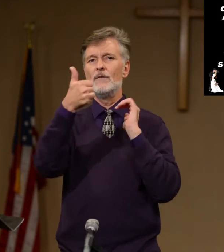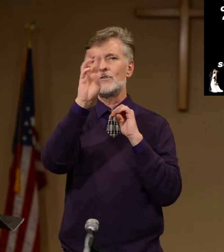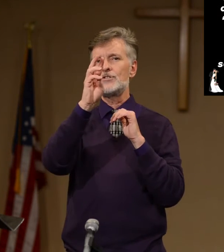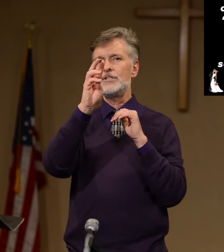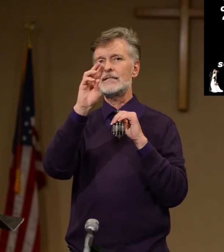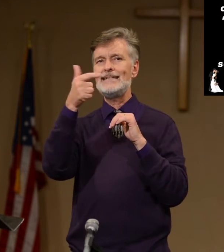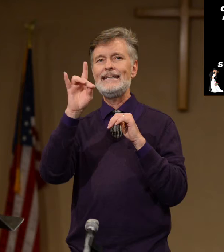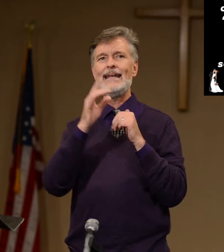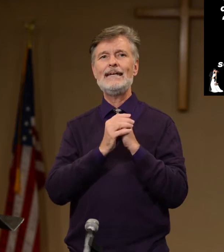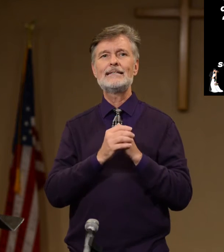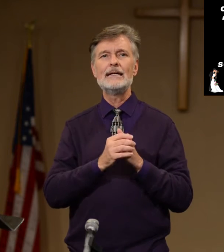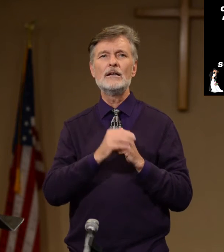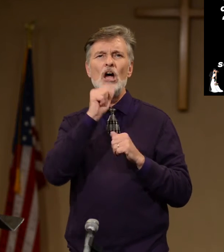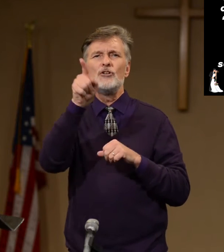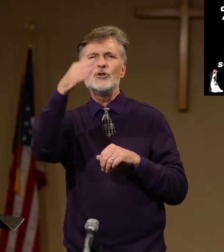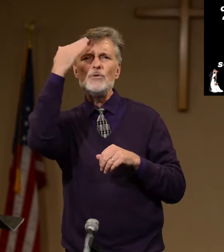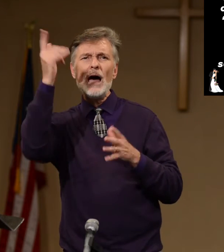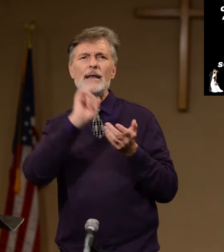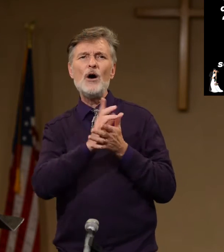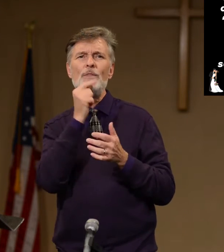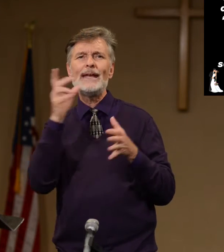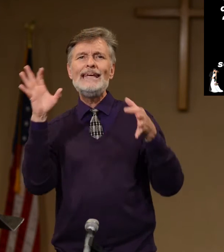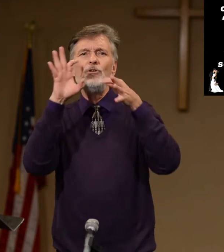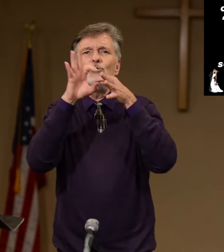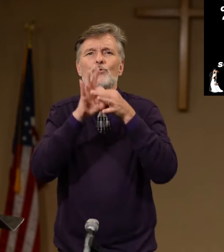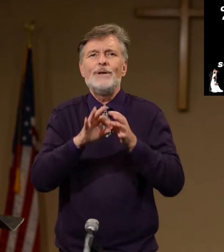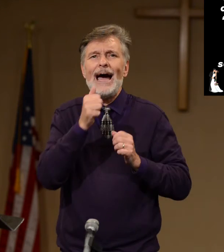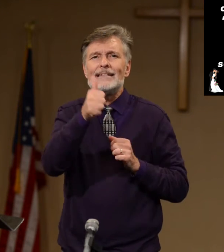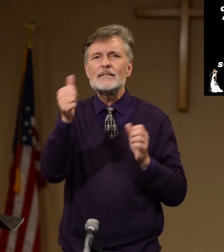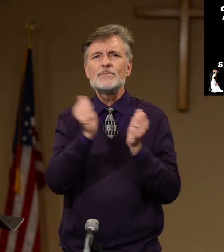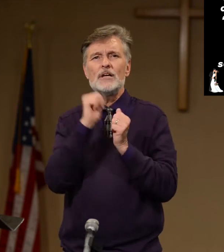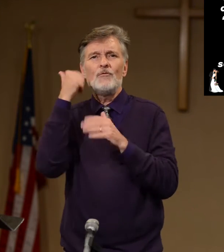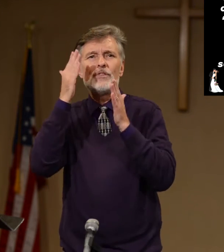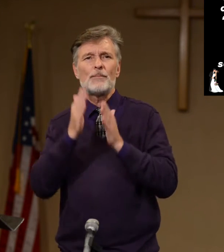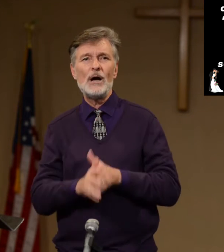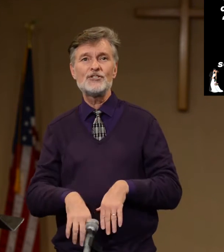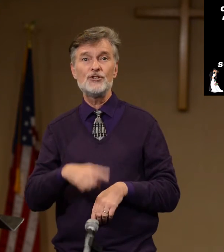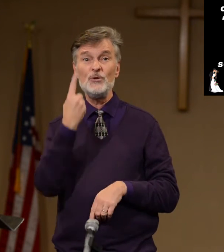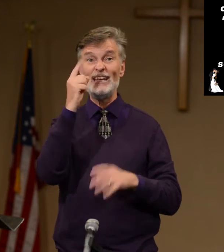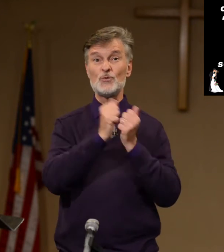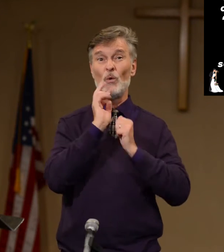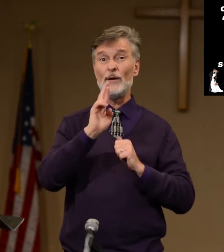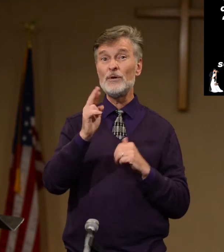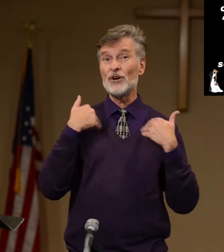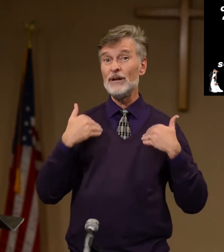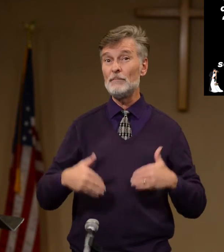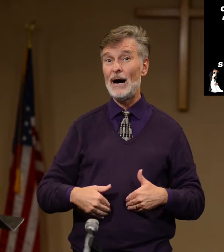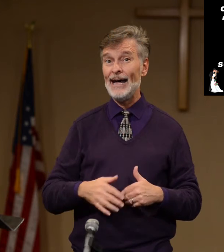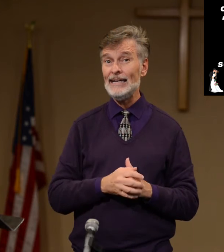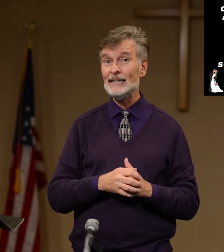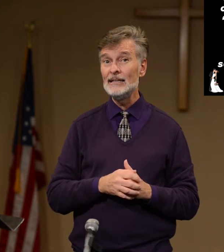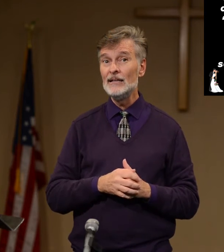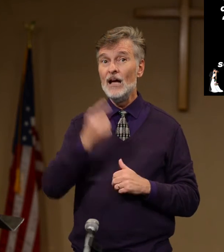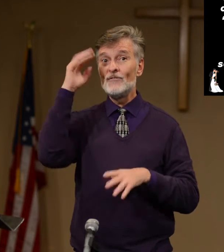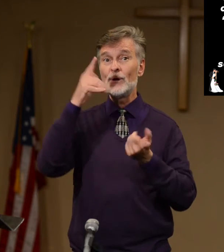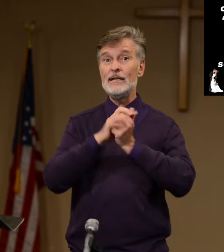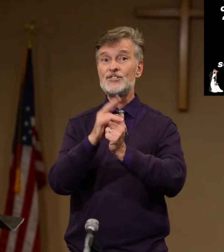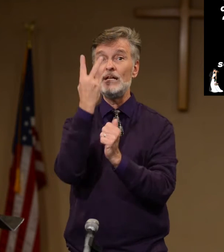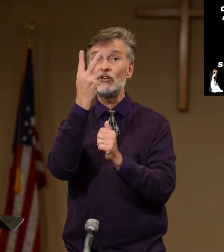verse 16 and 18. Do you not know that he who unites himself with a prostitute is one with her in body? For it is said the